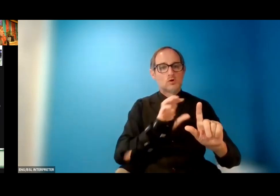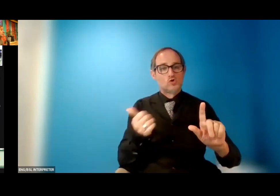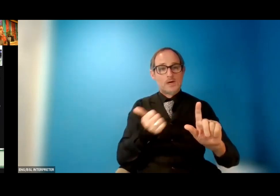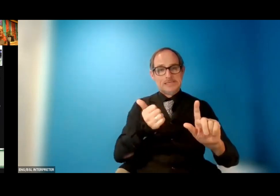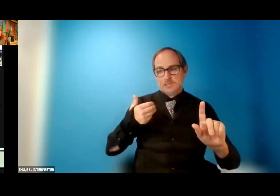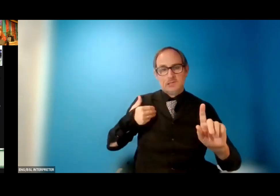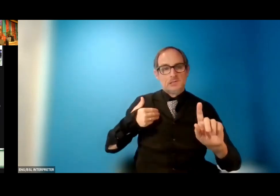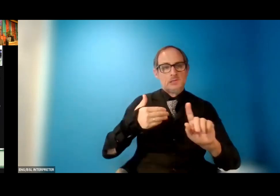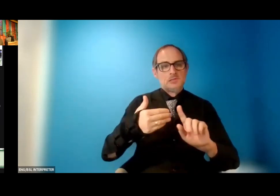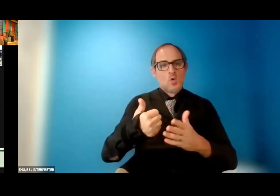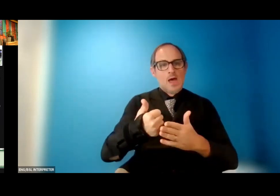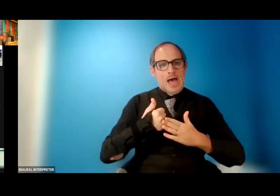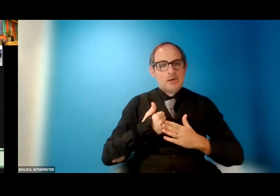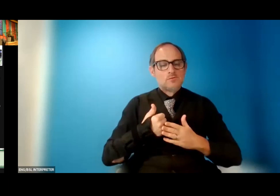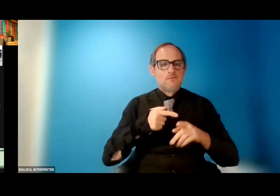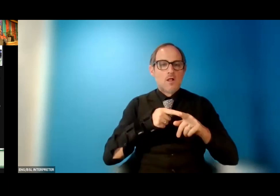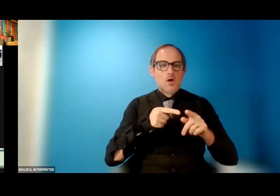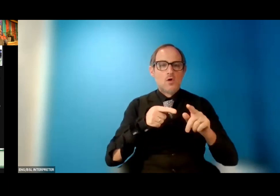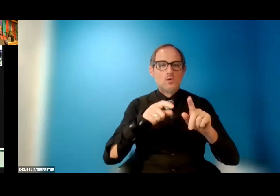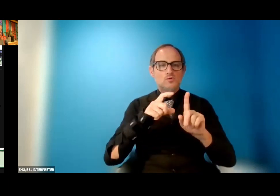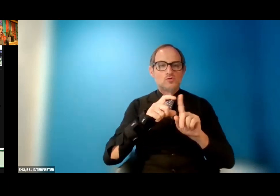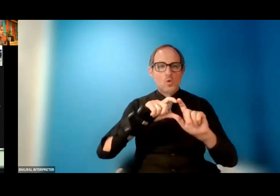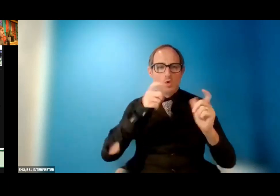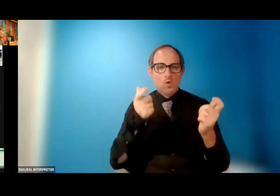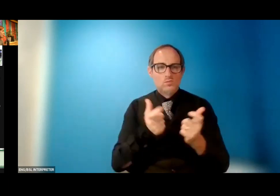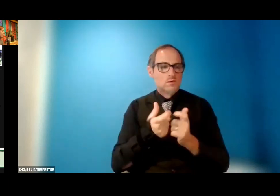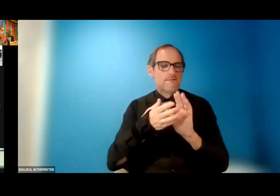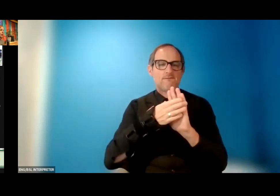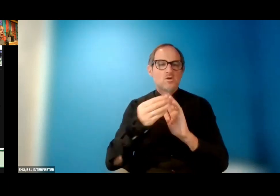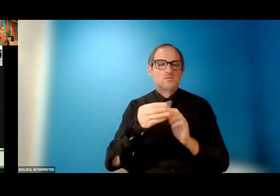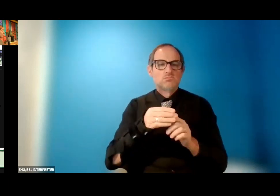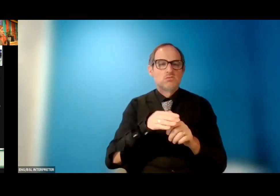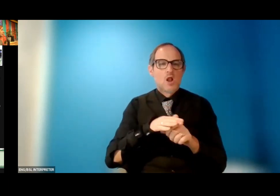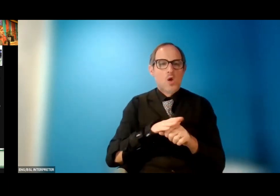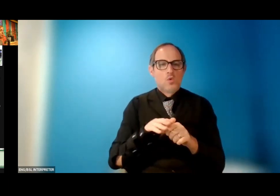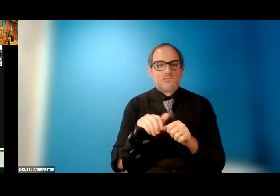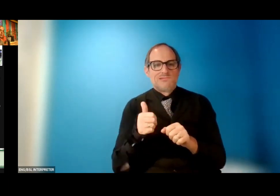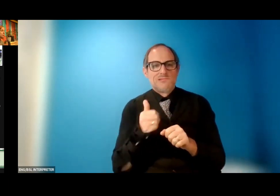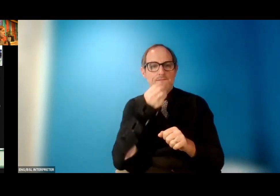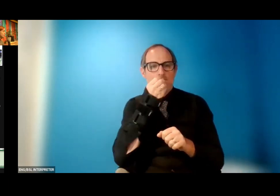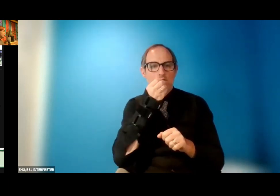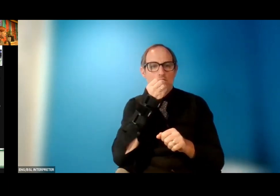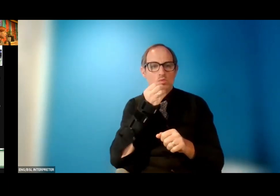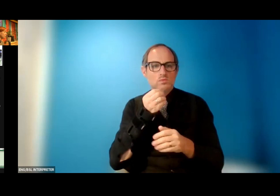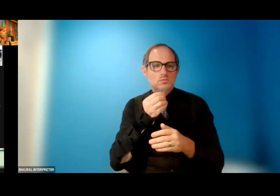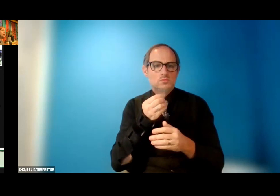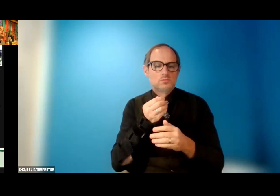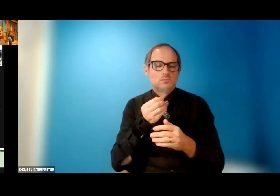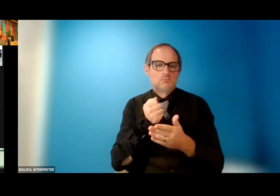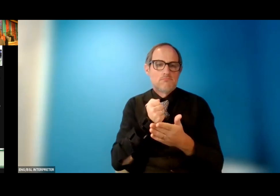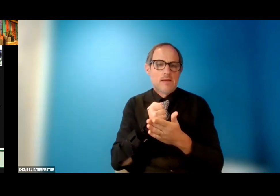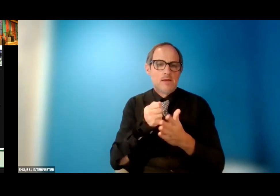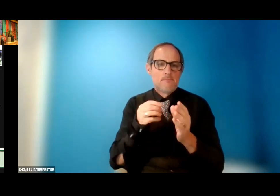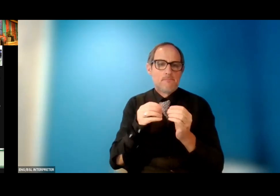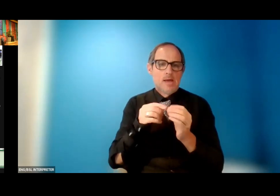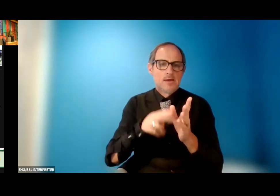all move in the donut, whether it's the local food bank, whether it's the local coffee place that's working with sustainable practices,